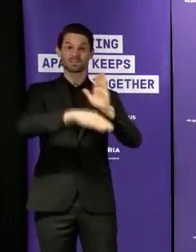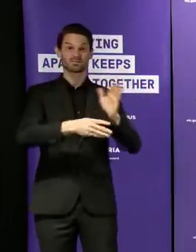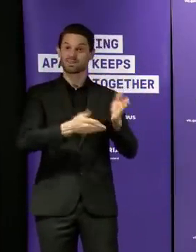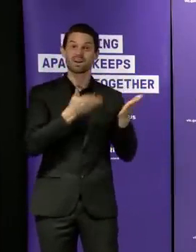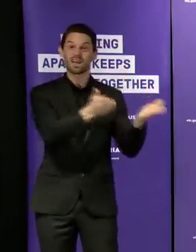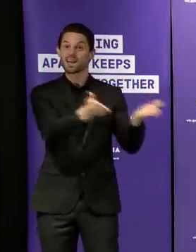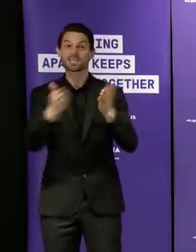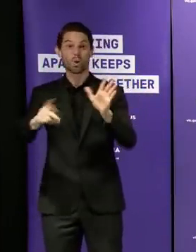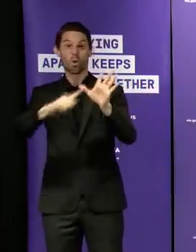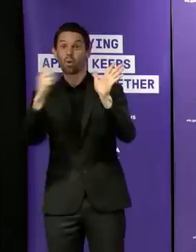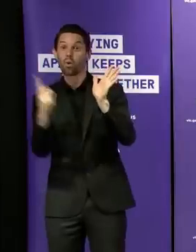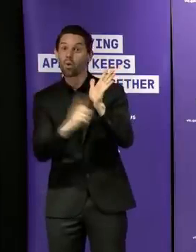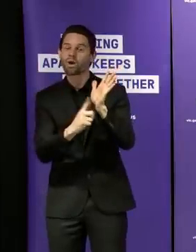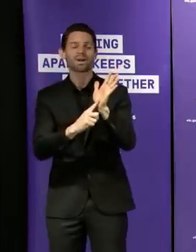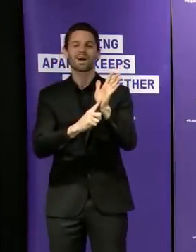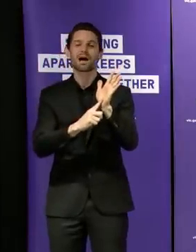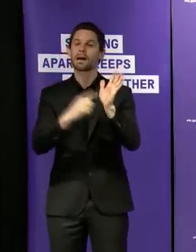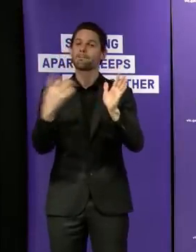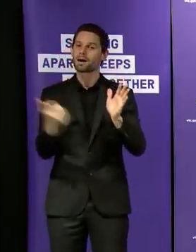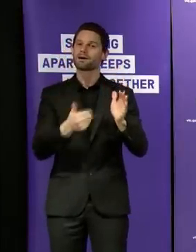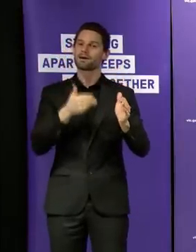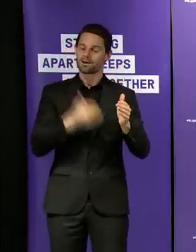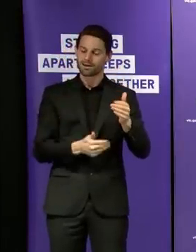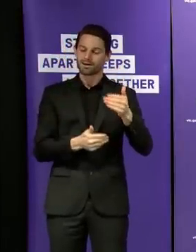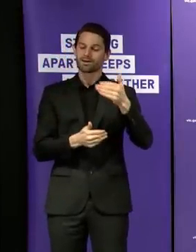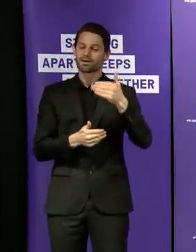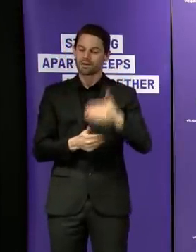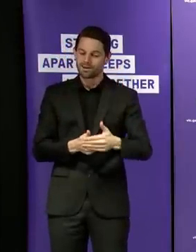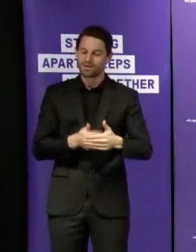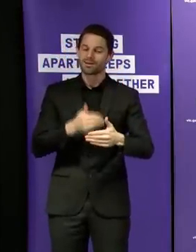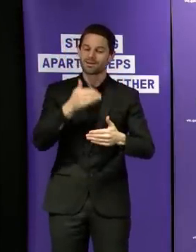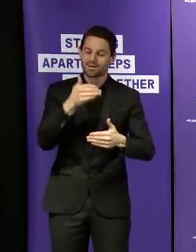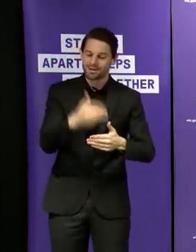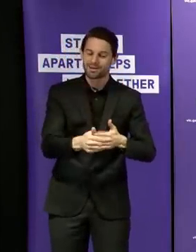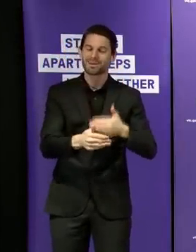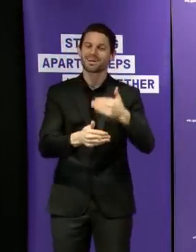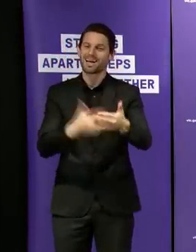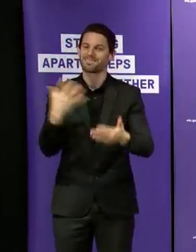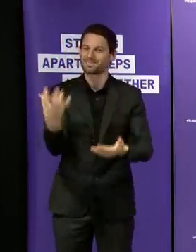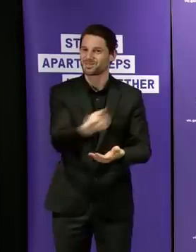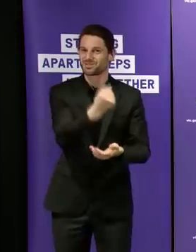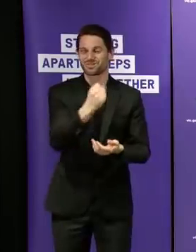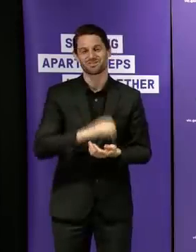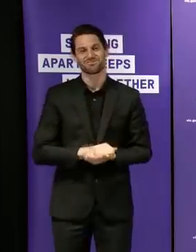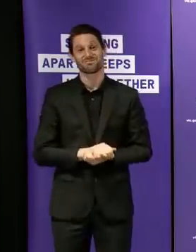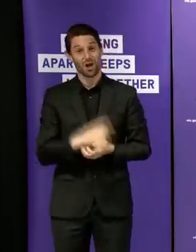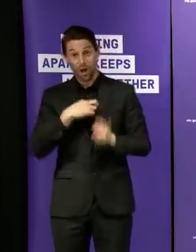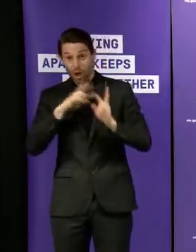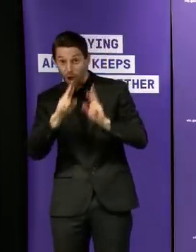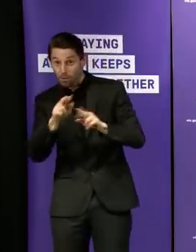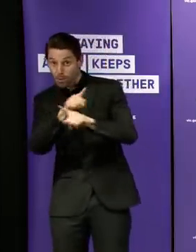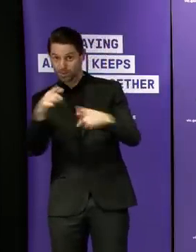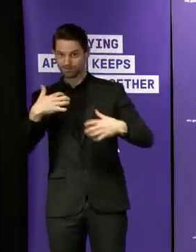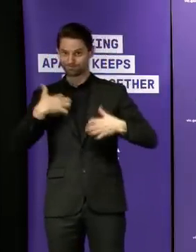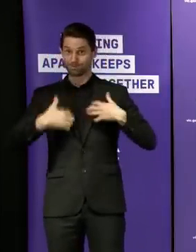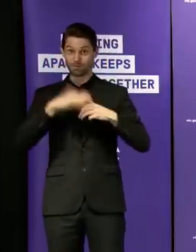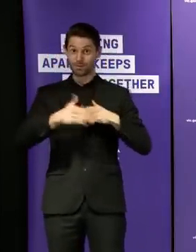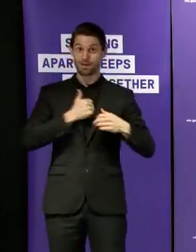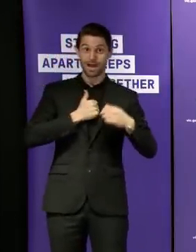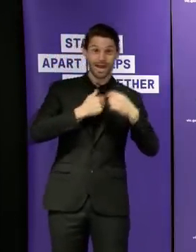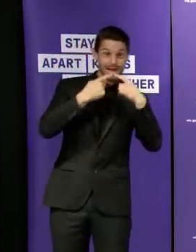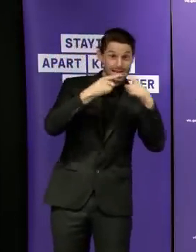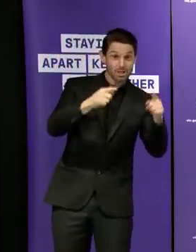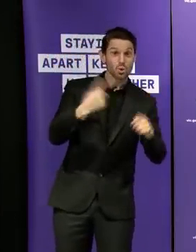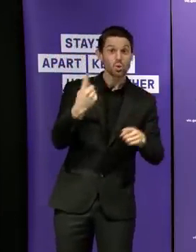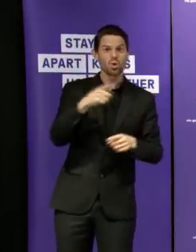safe way. That's what I'm announcing today. For those who are pleased, well, I'm pleased for you. For those who aren't,